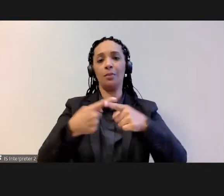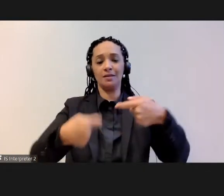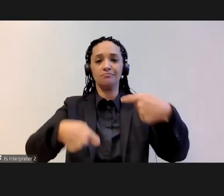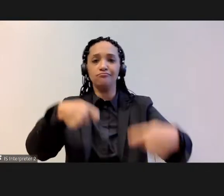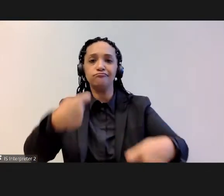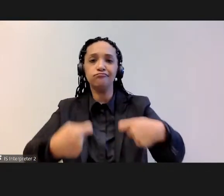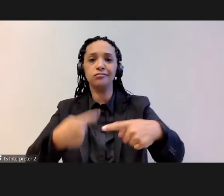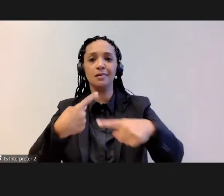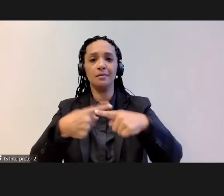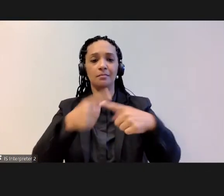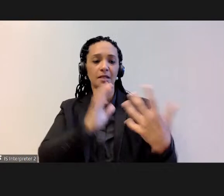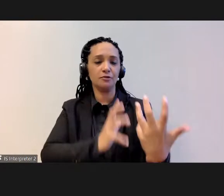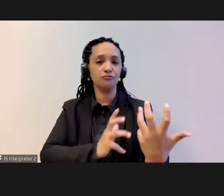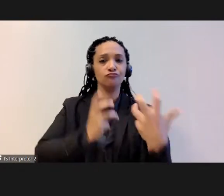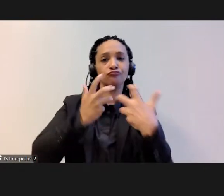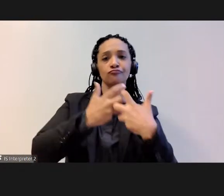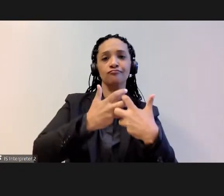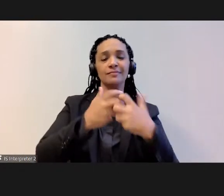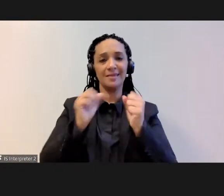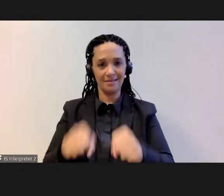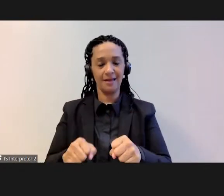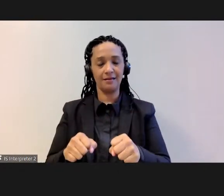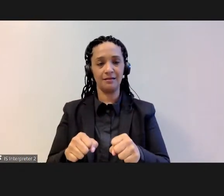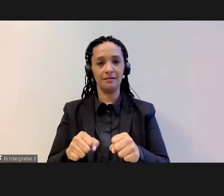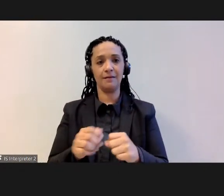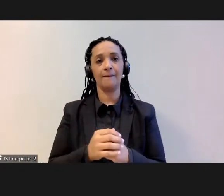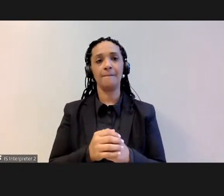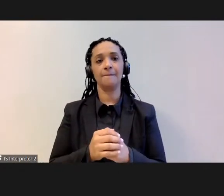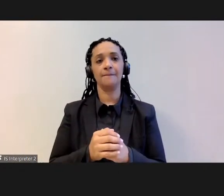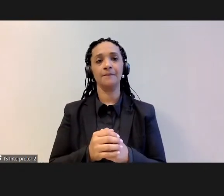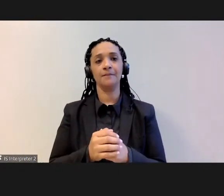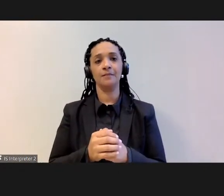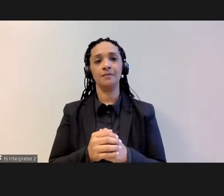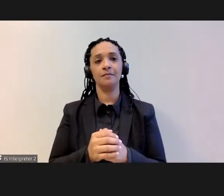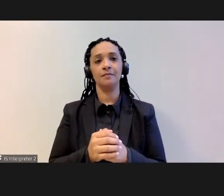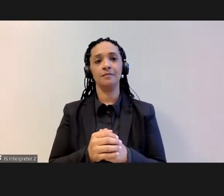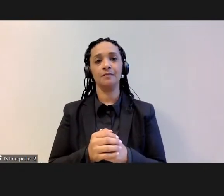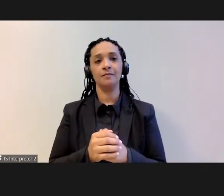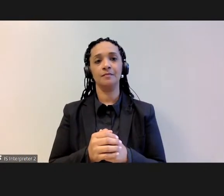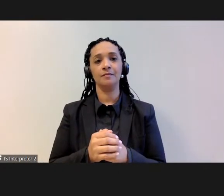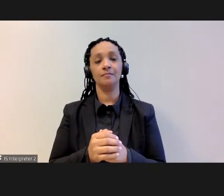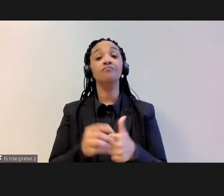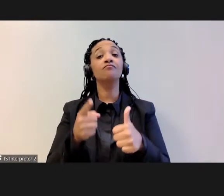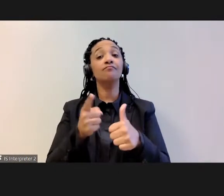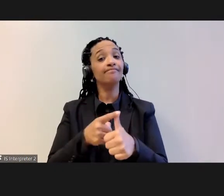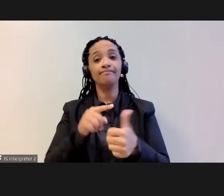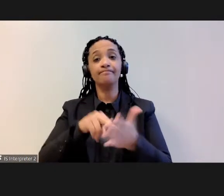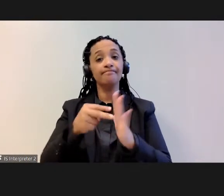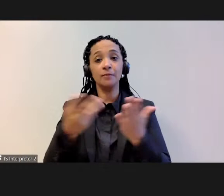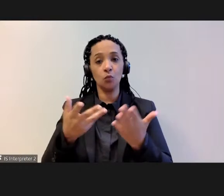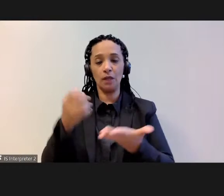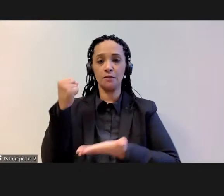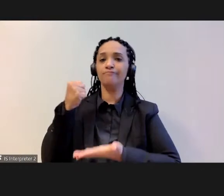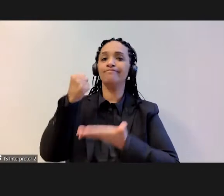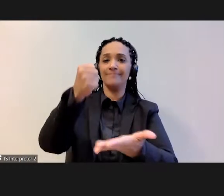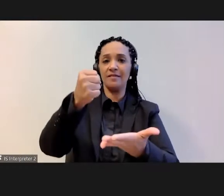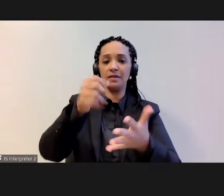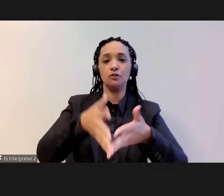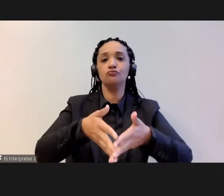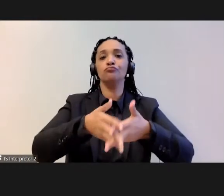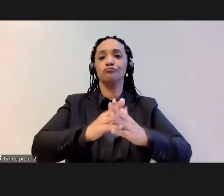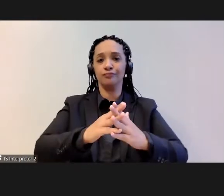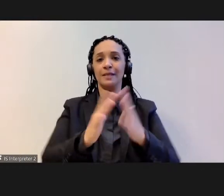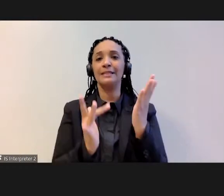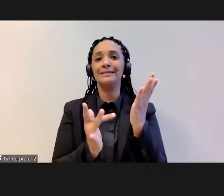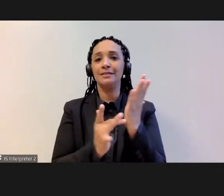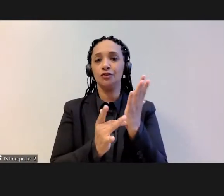but also broad. So one of these aspects could be, for example, investments in digital technologies. So that could